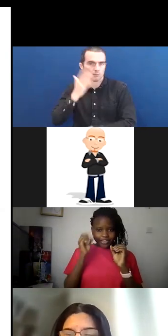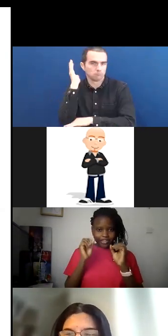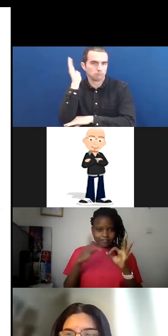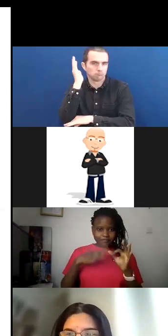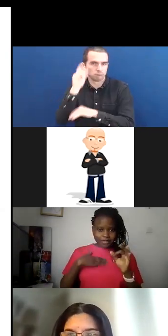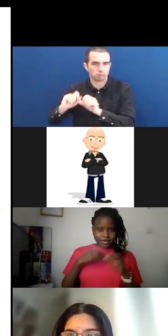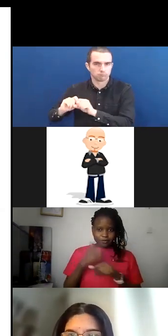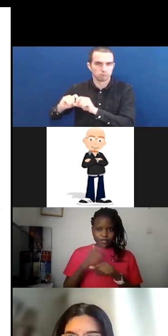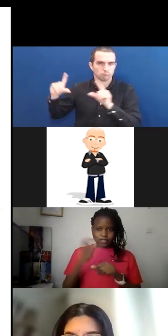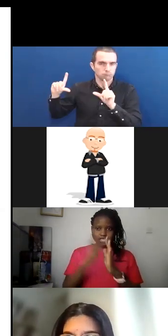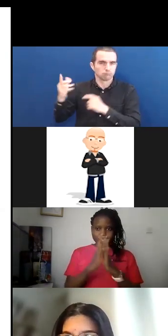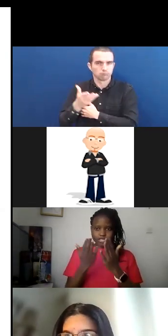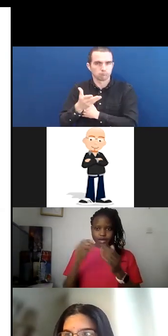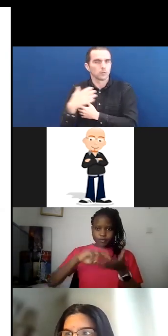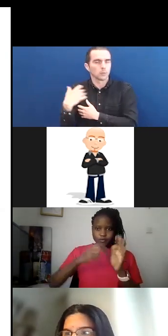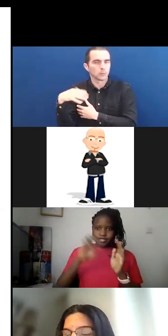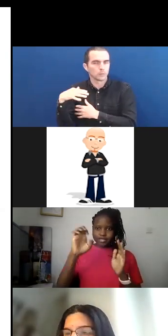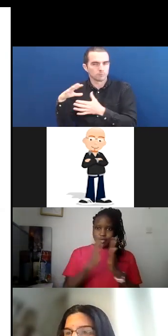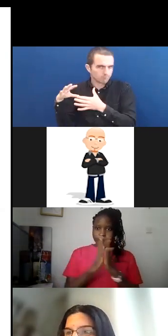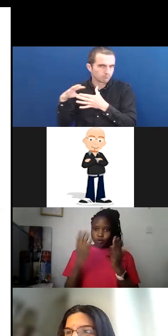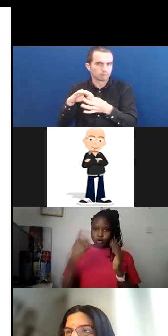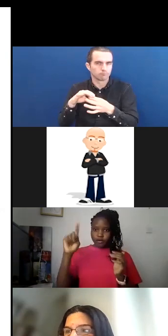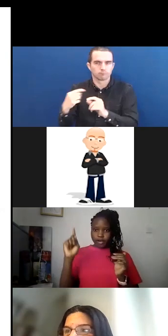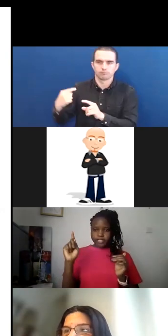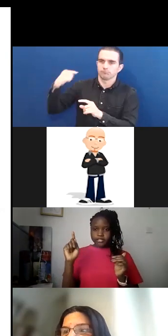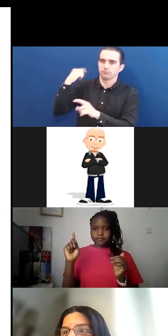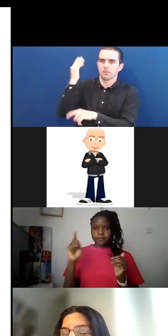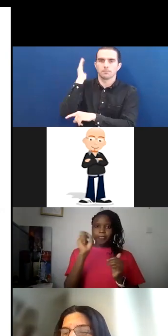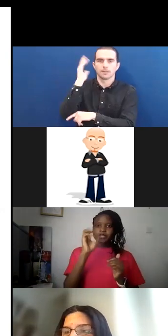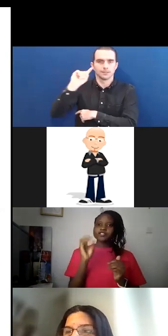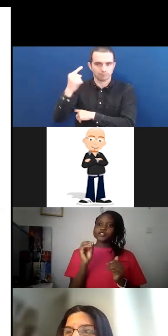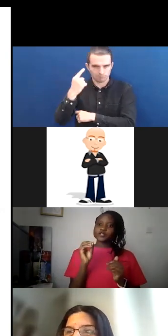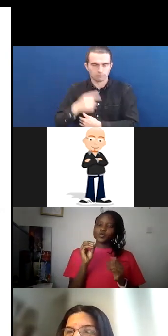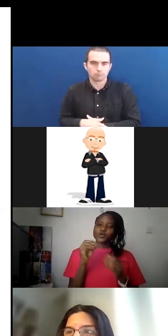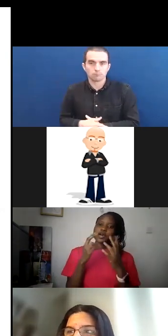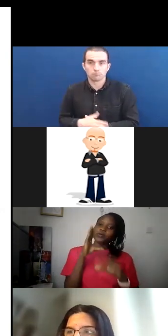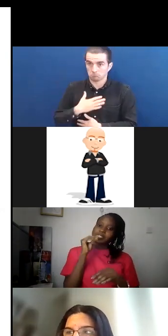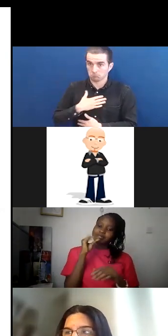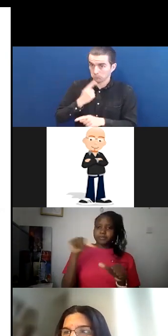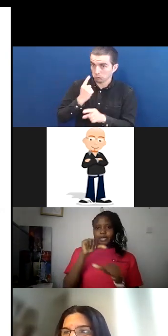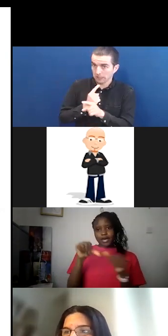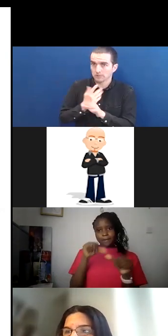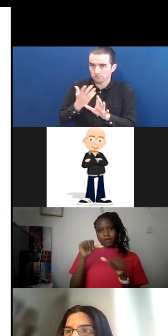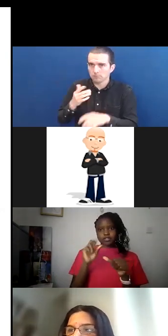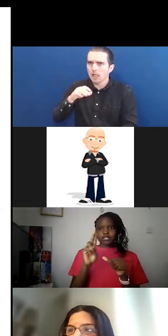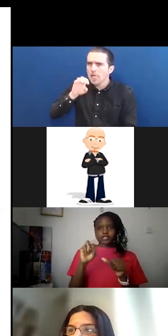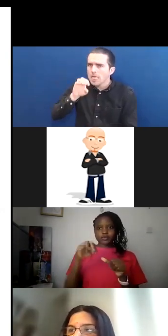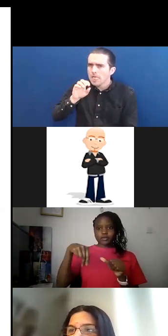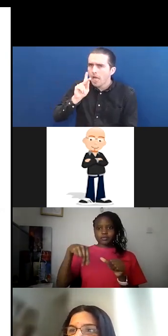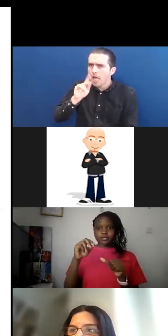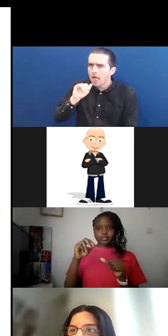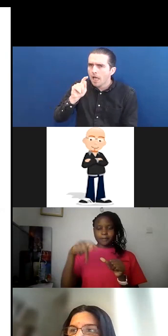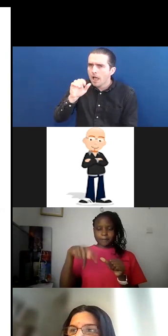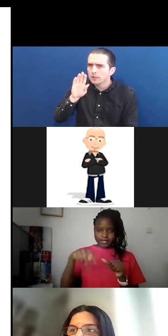e-kitabu means basically e-book. So I'm going to be speaking about the UNPRPD